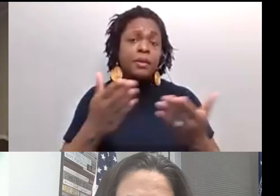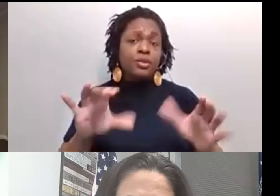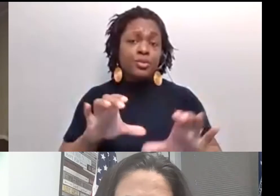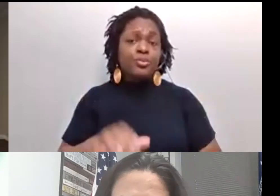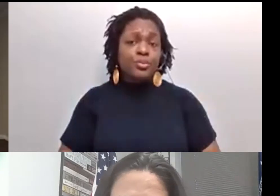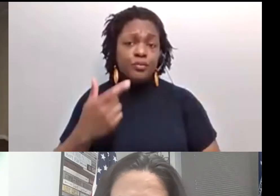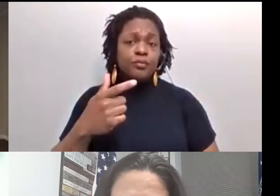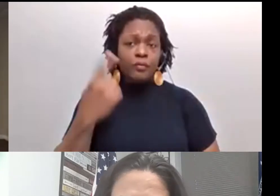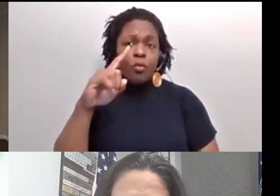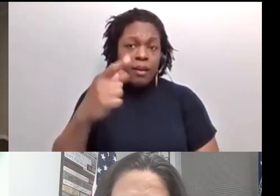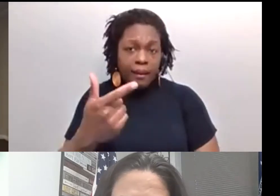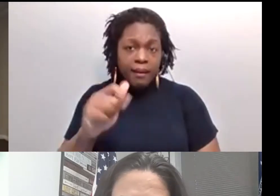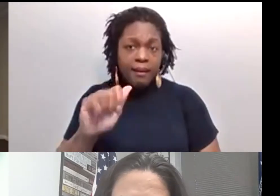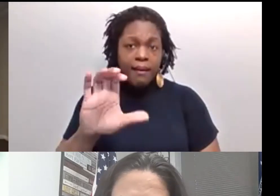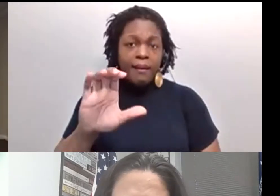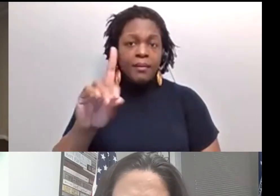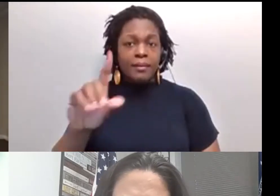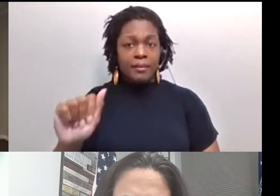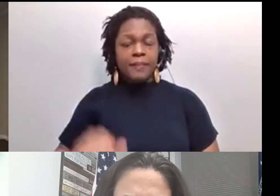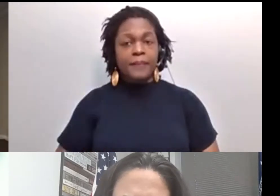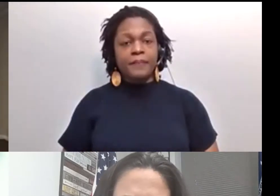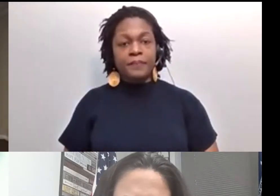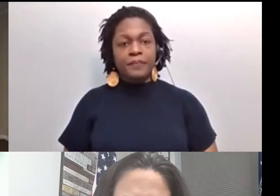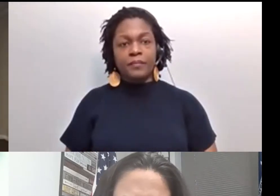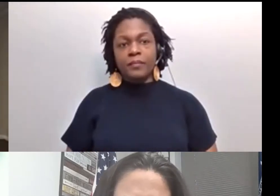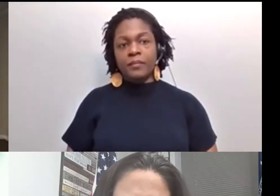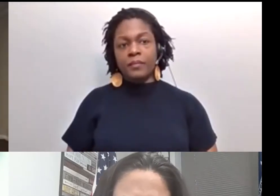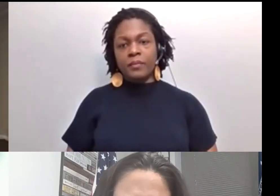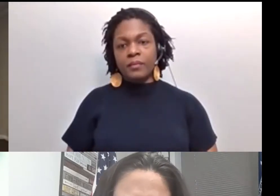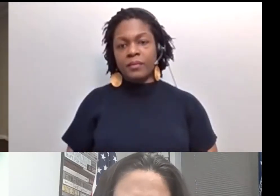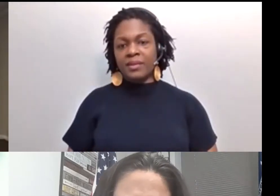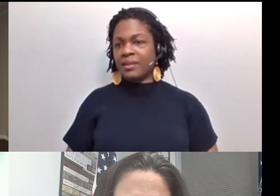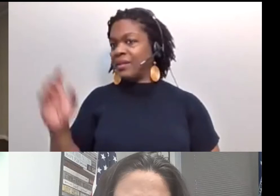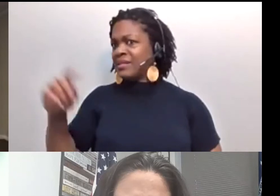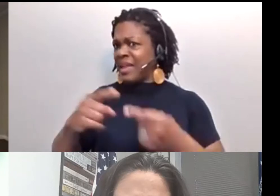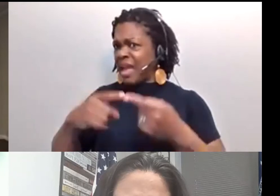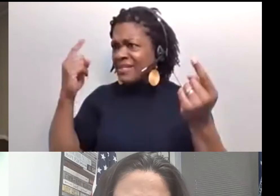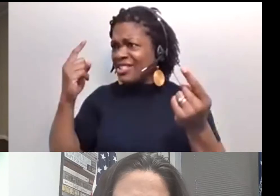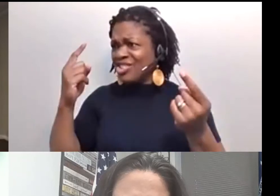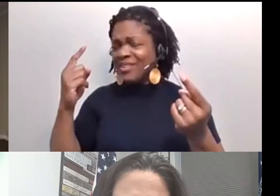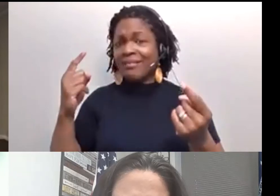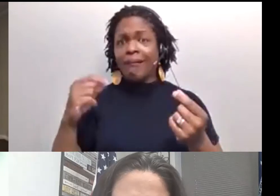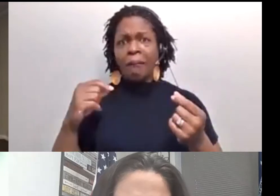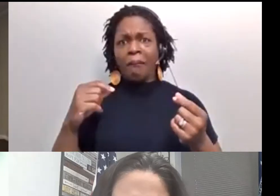In opposition or in support of? What did I say? Did I say opposition?